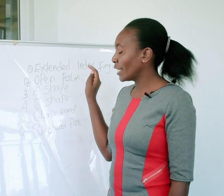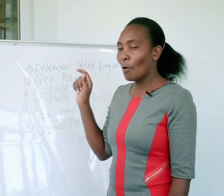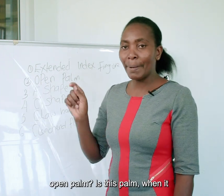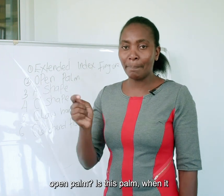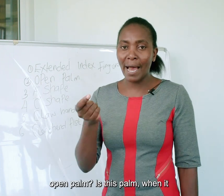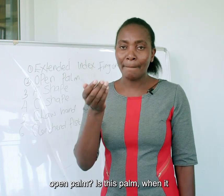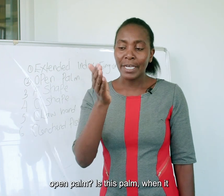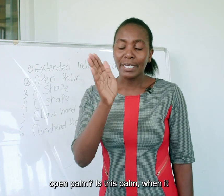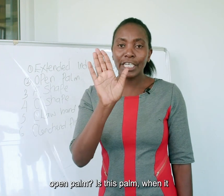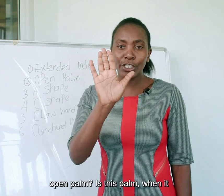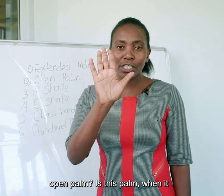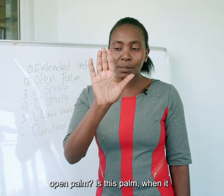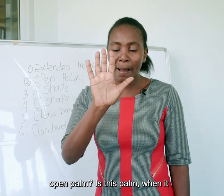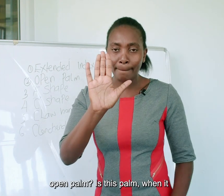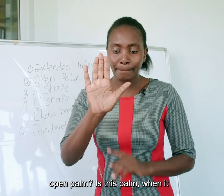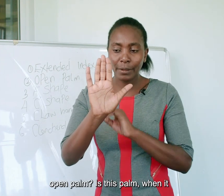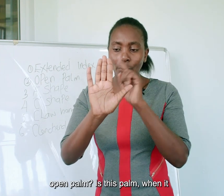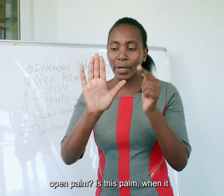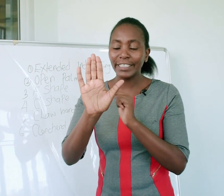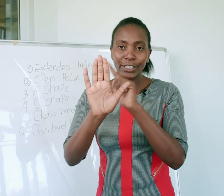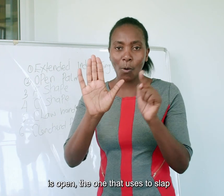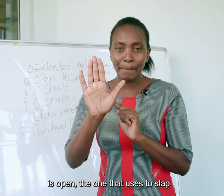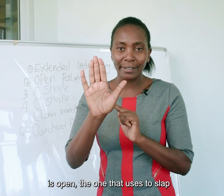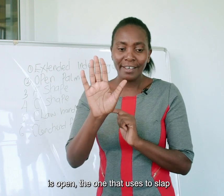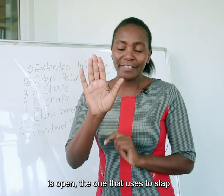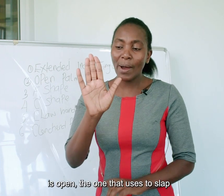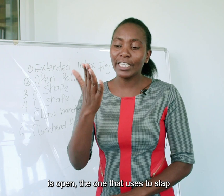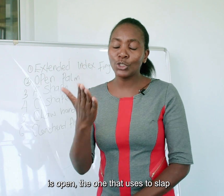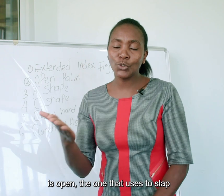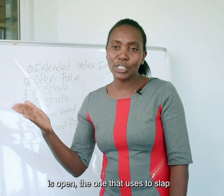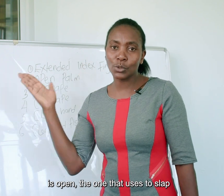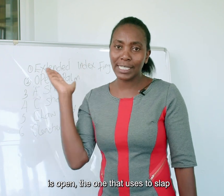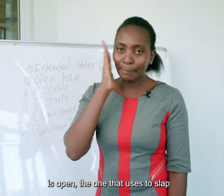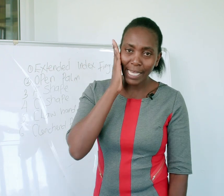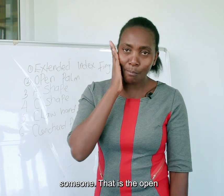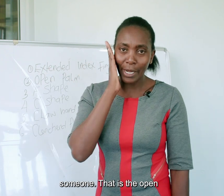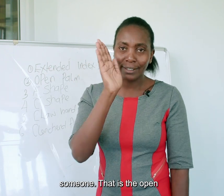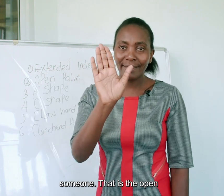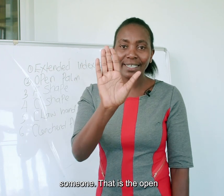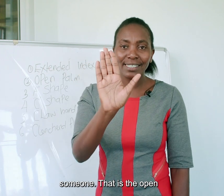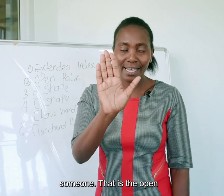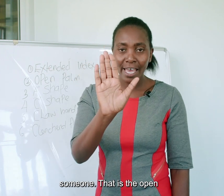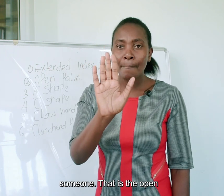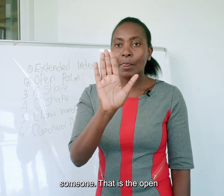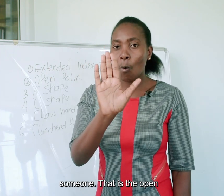the open palm? Is this palm, when it is open, the one that you use to slap someone, that is the